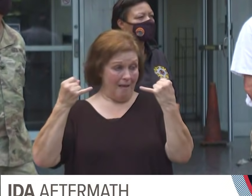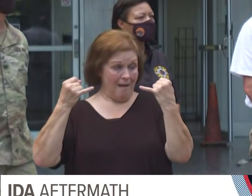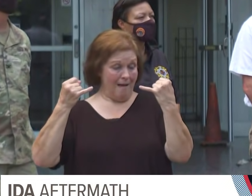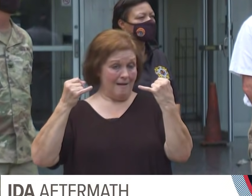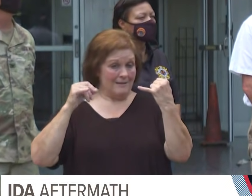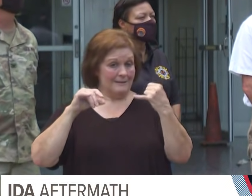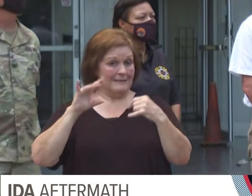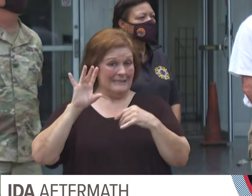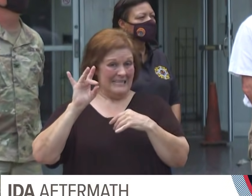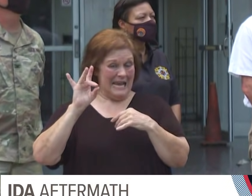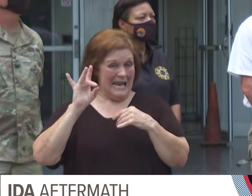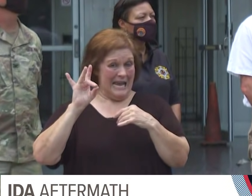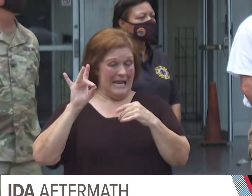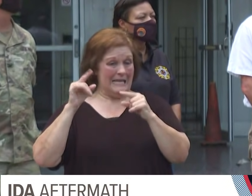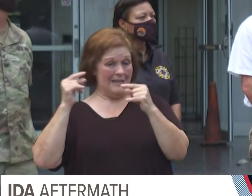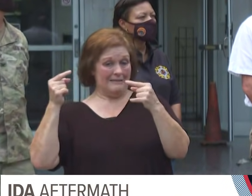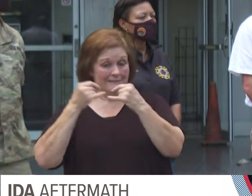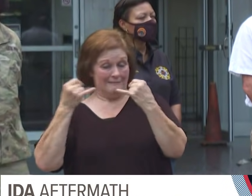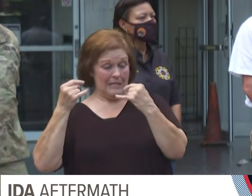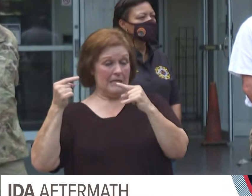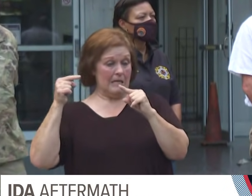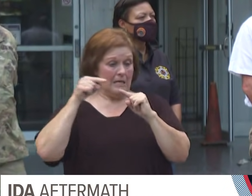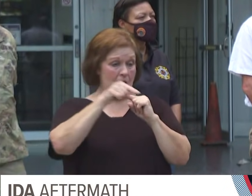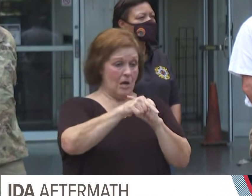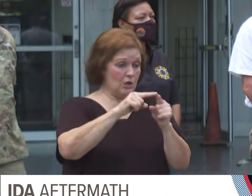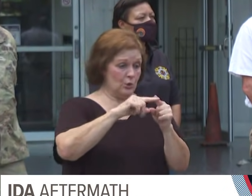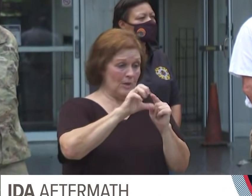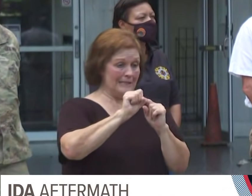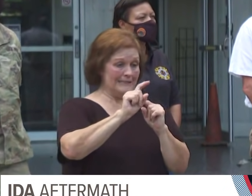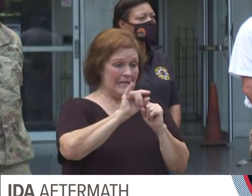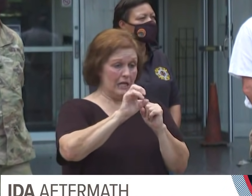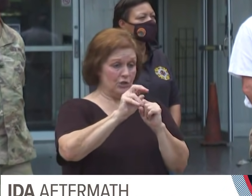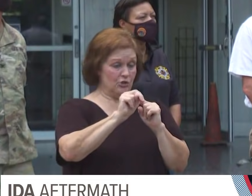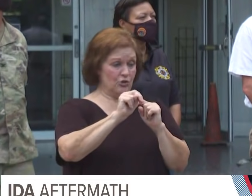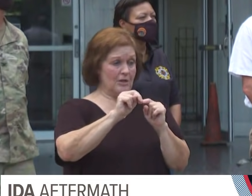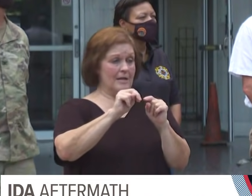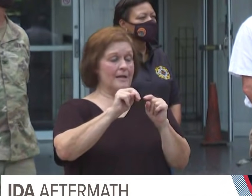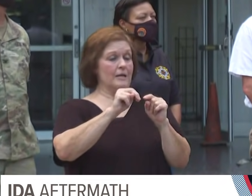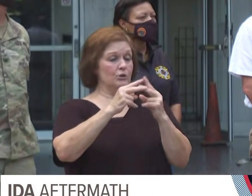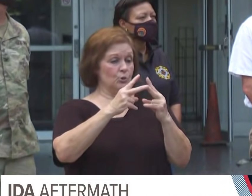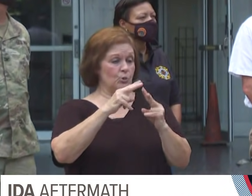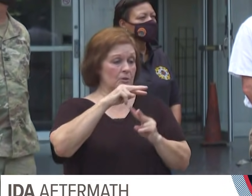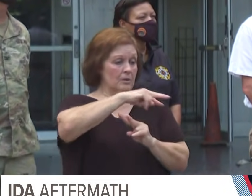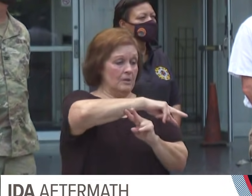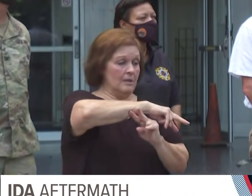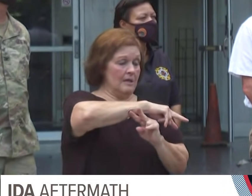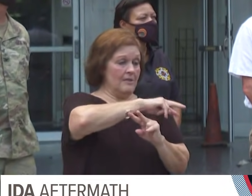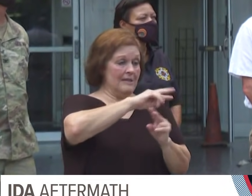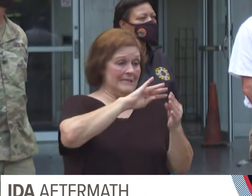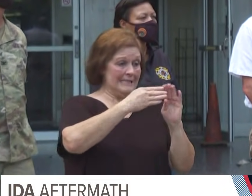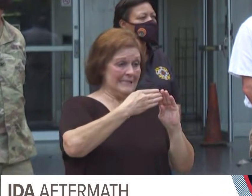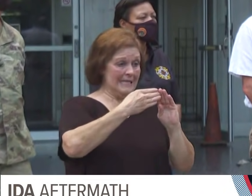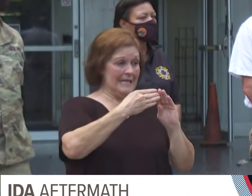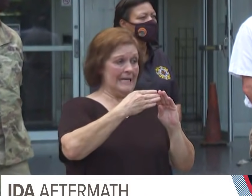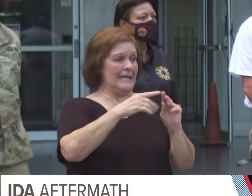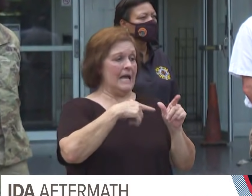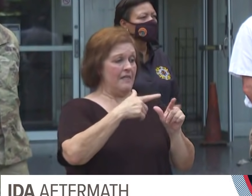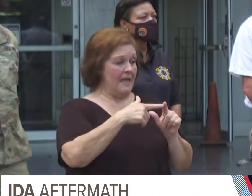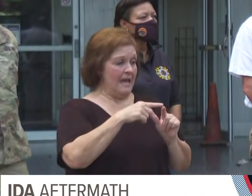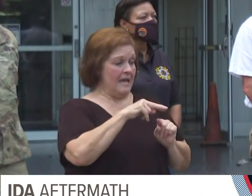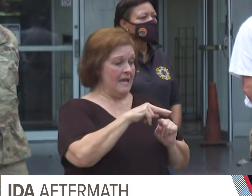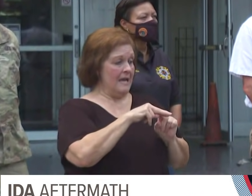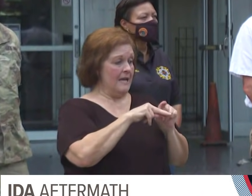8, get it to a generation station, one of those 2 within the city, and then spread the power available